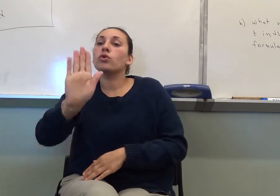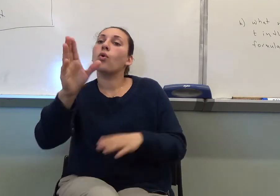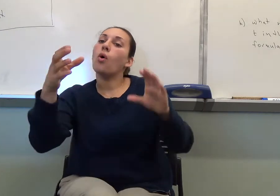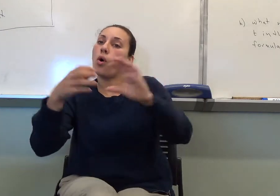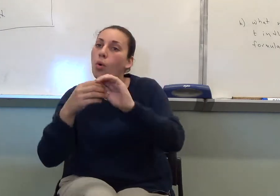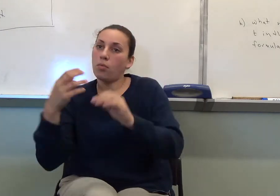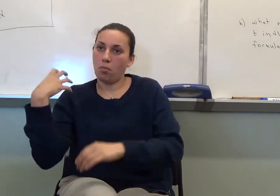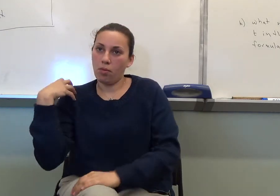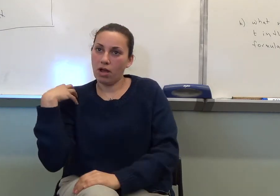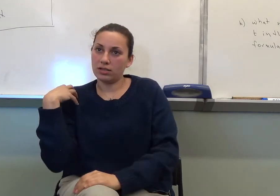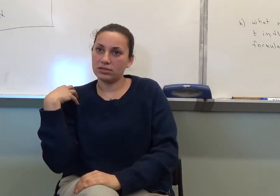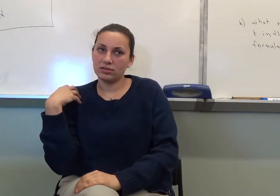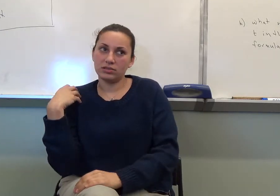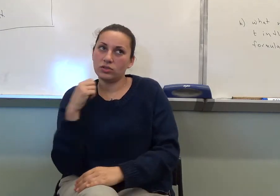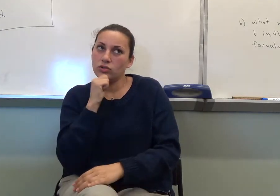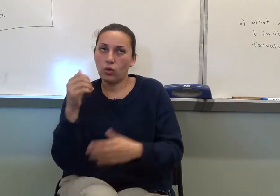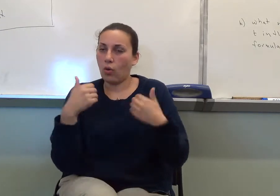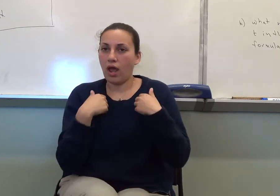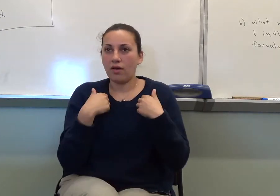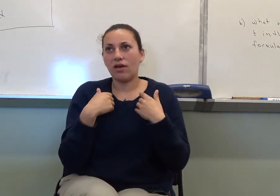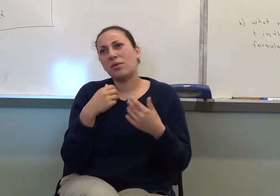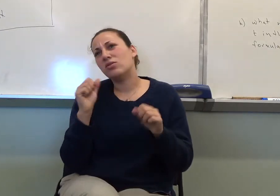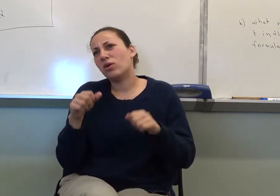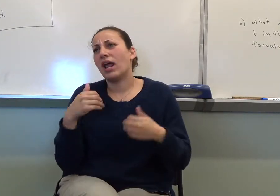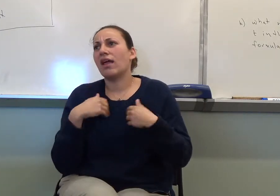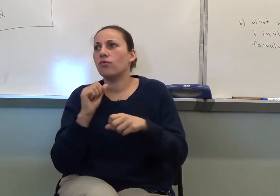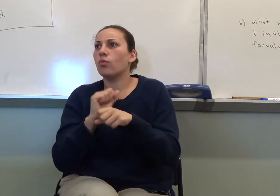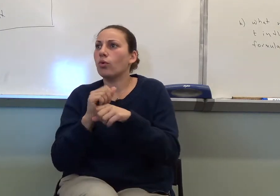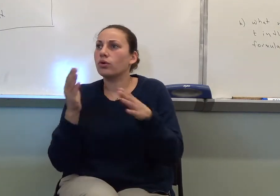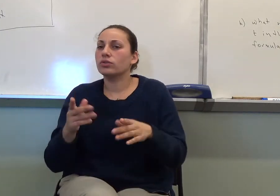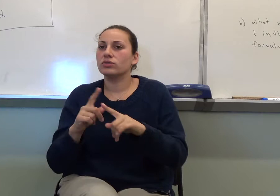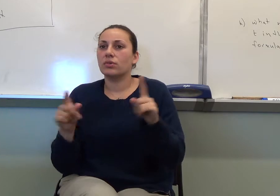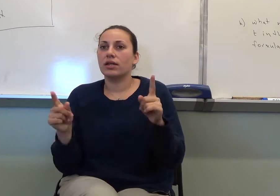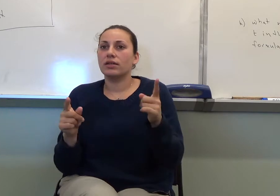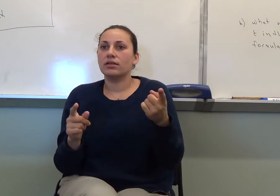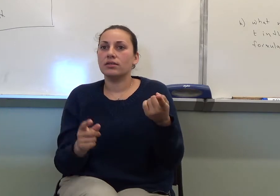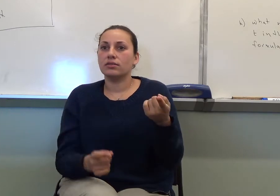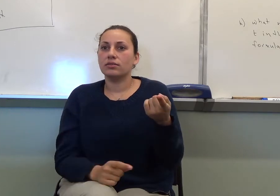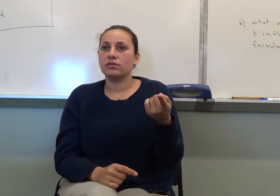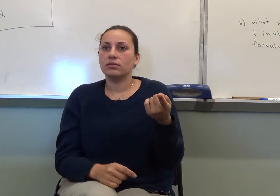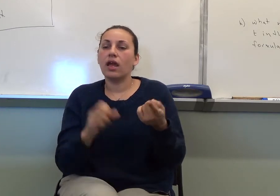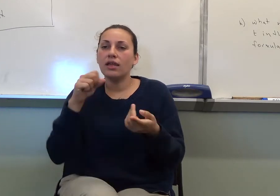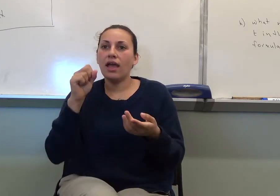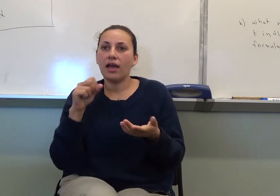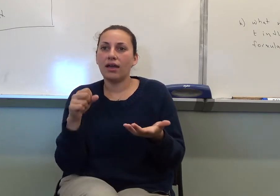$59. That means that the discount was $20, right?